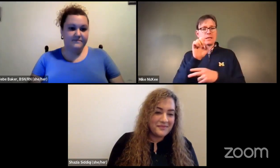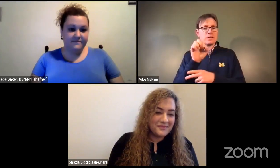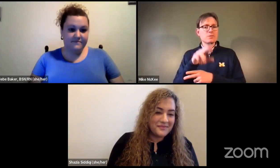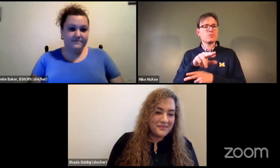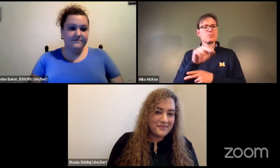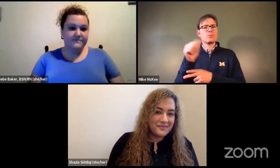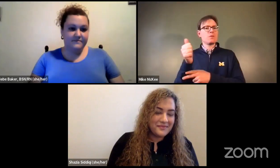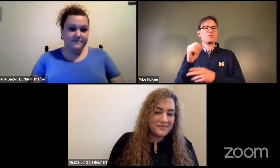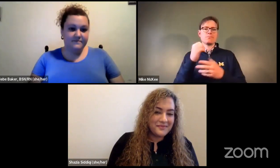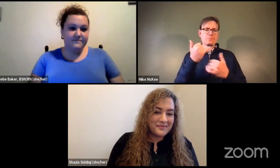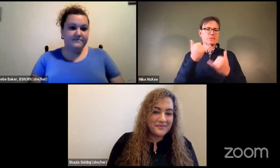#1 killers.